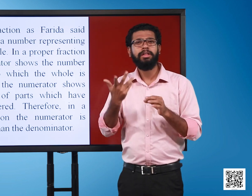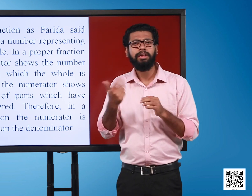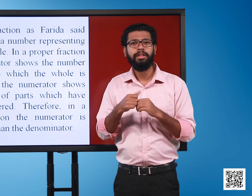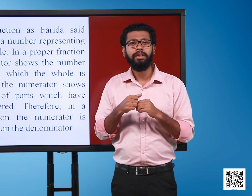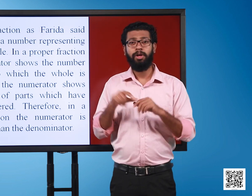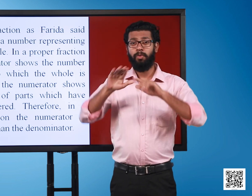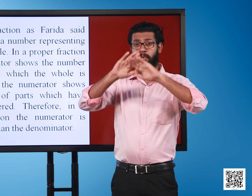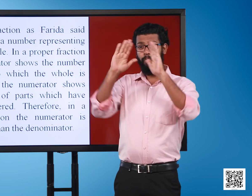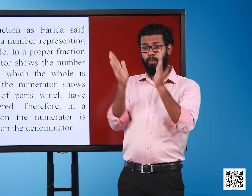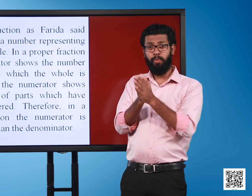part of a whole.